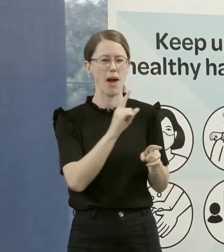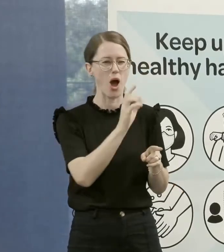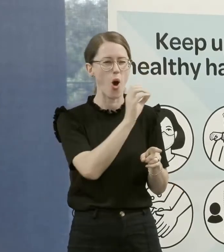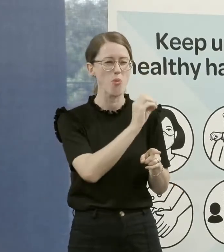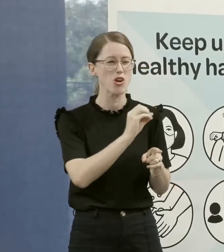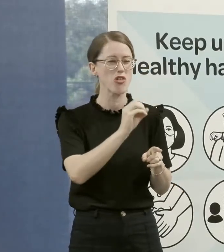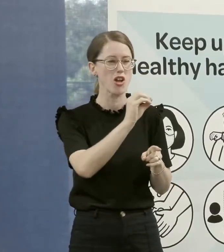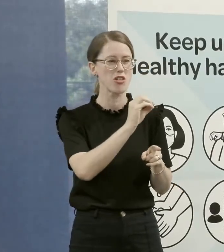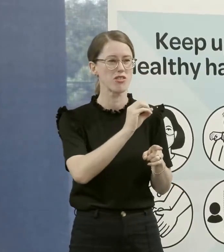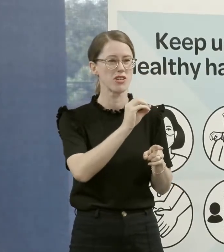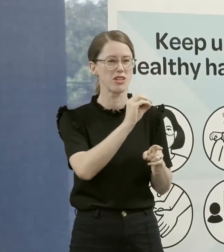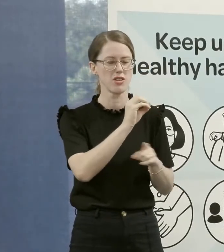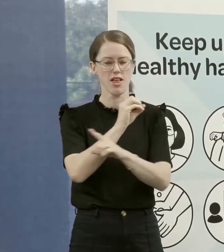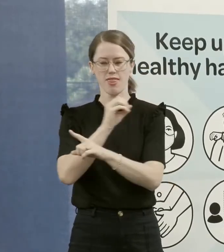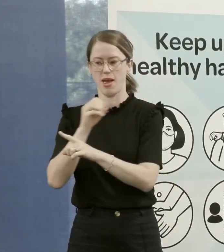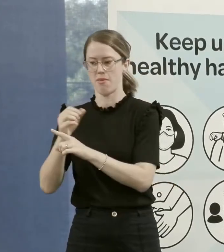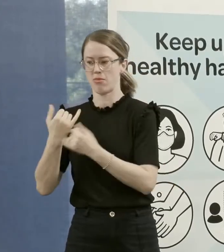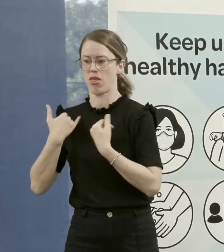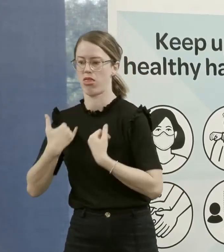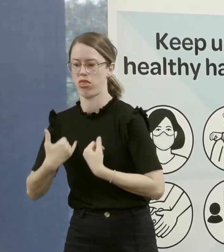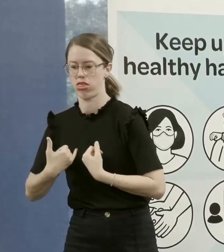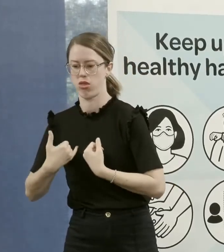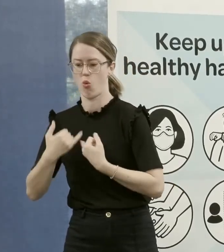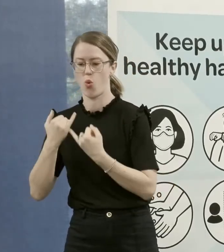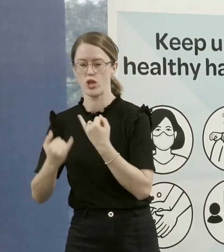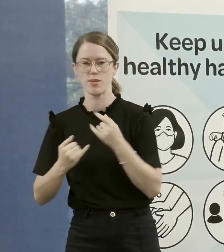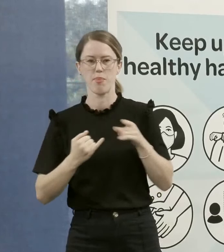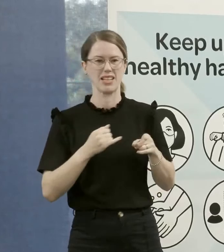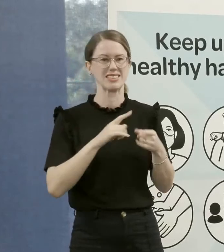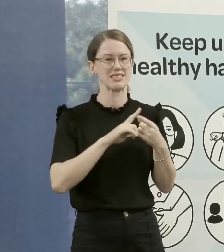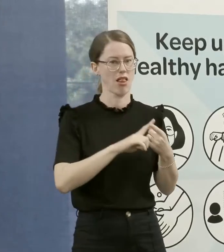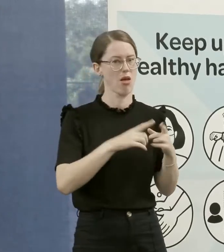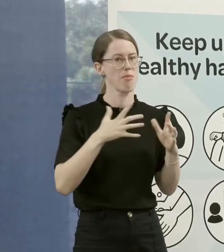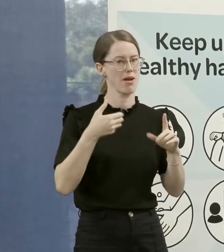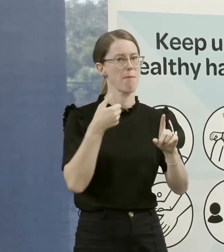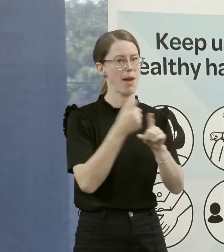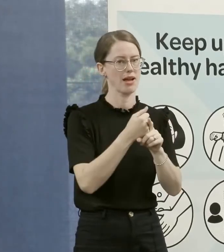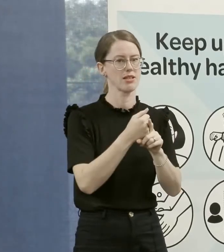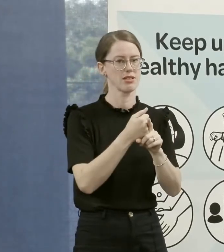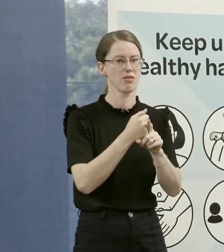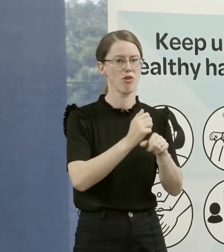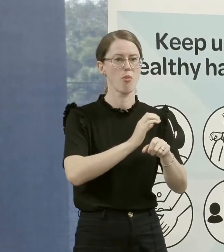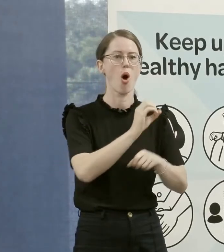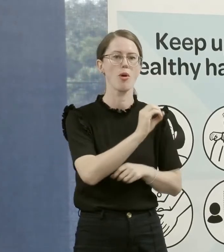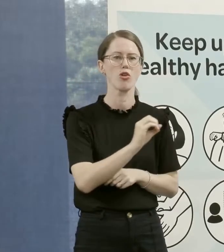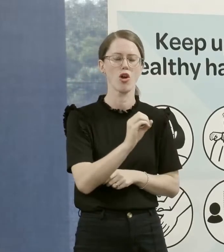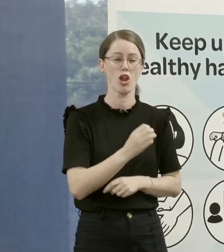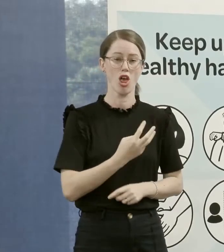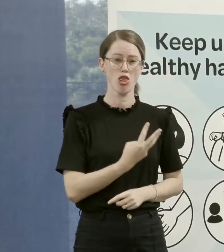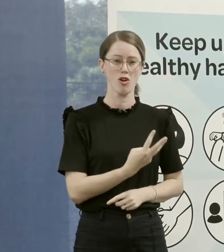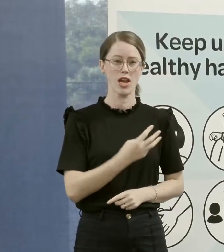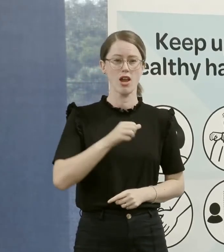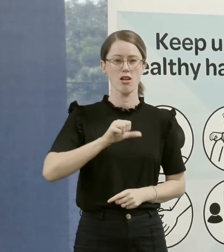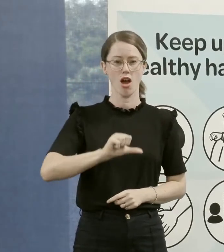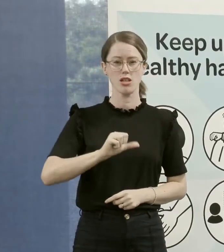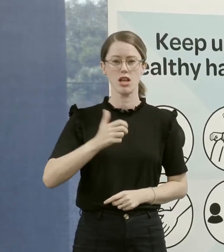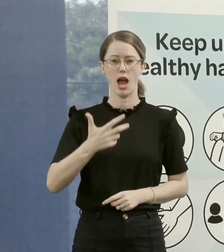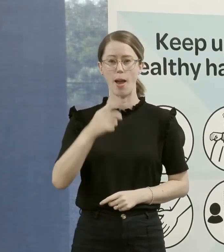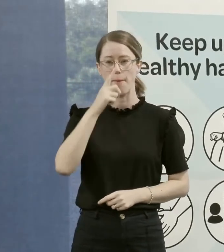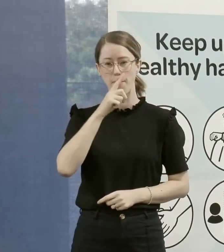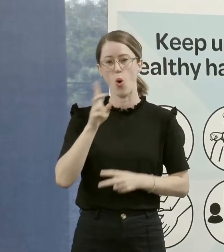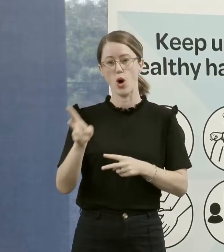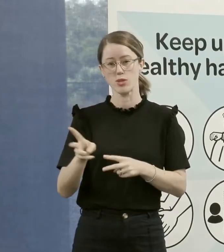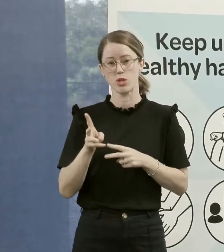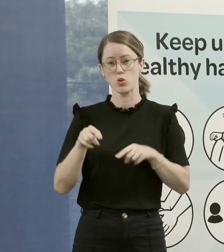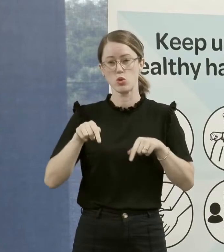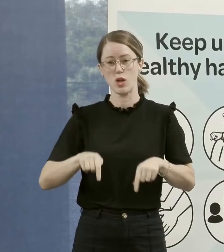in terms of the severity of illness is still visible, and we've got 398 people in hospital around the country today, and 6